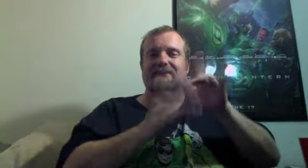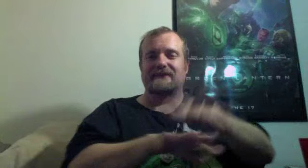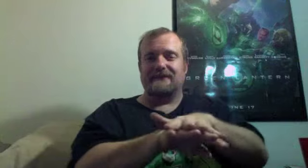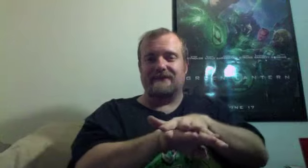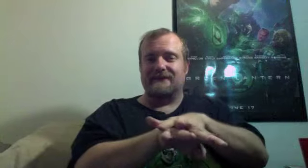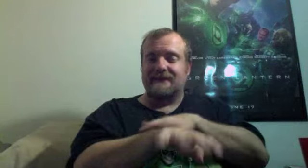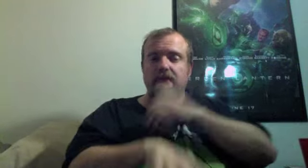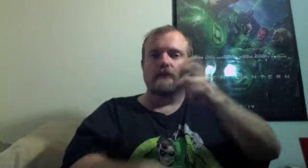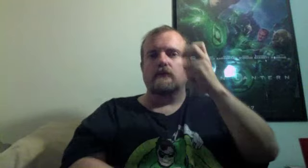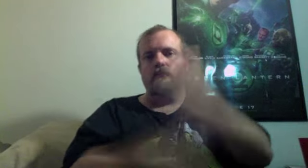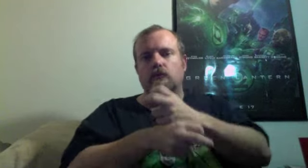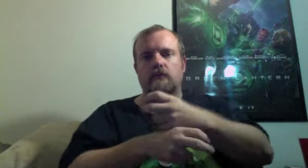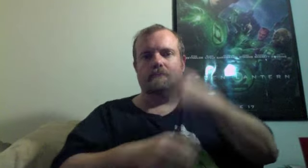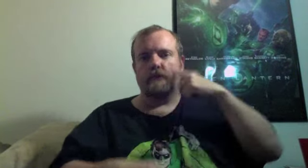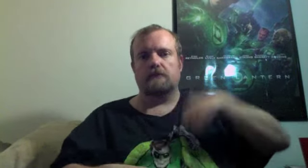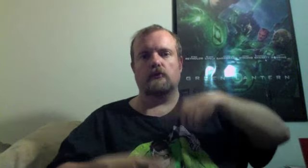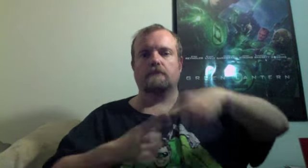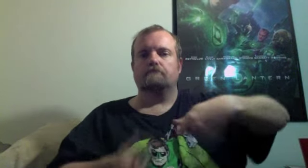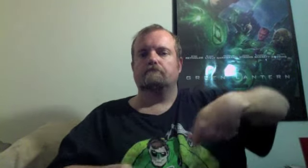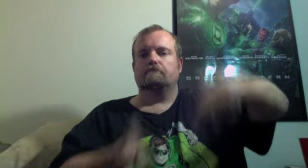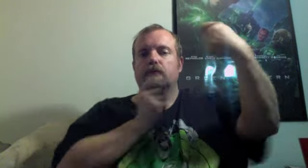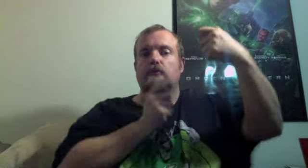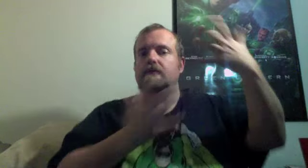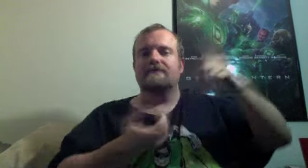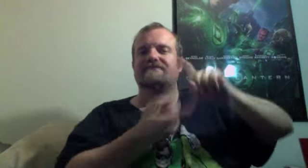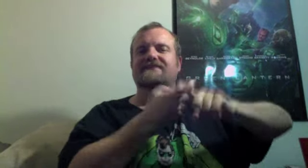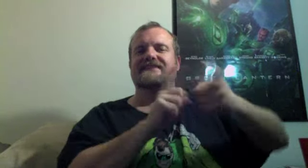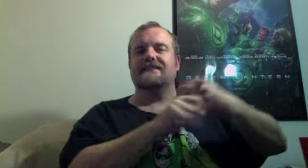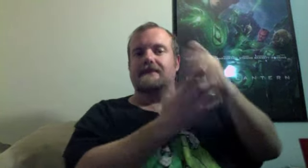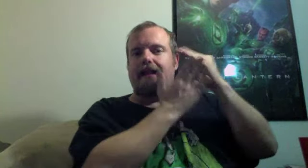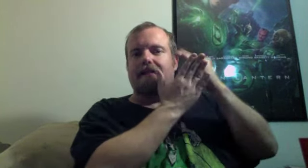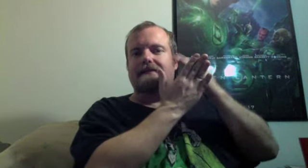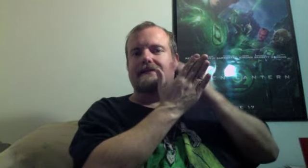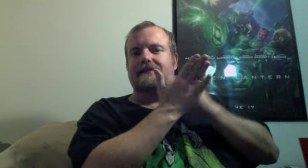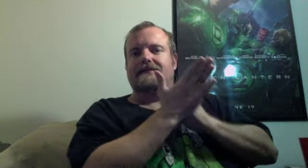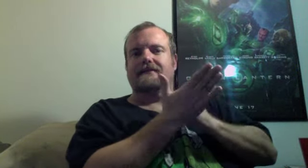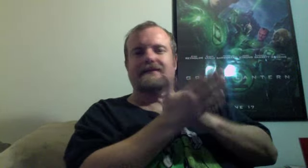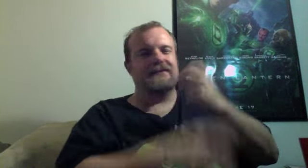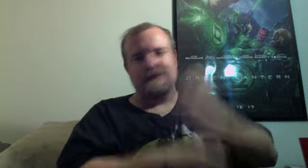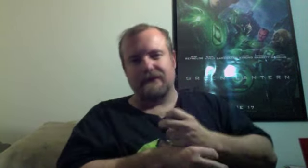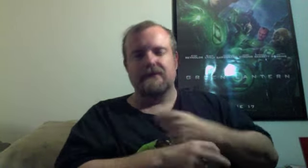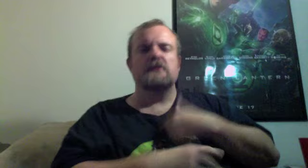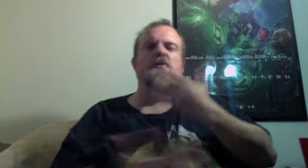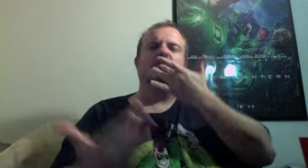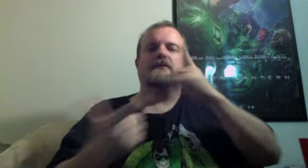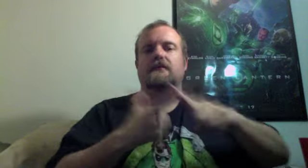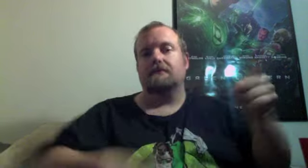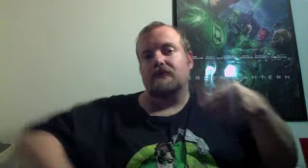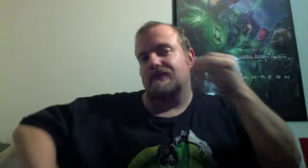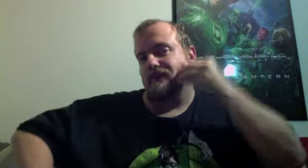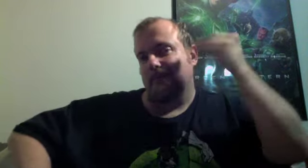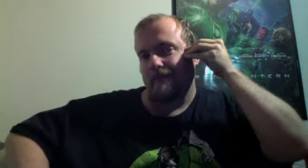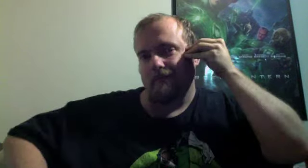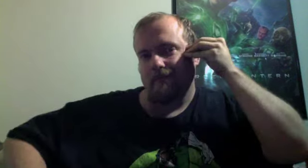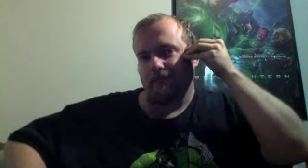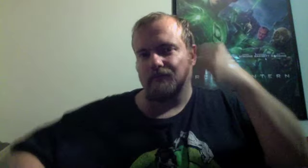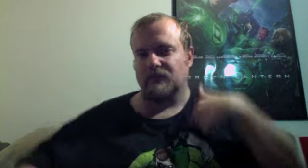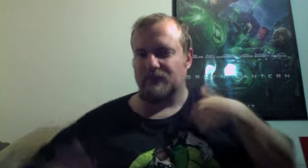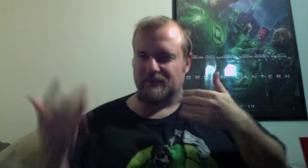Next, they hammer the piece around the steel block, cushioning the blows with a piece of wood to avoid marring the surface. The block